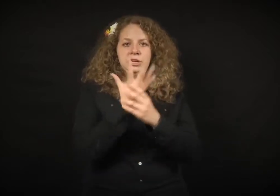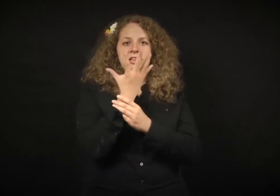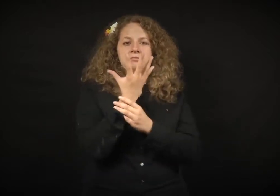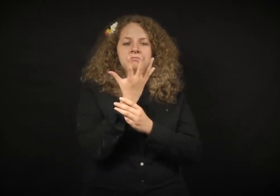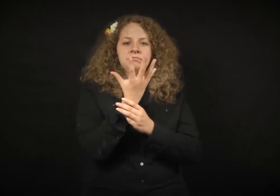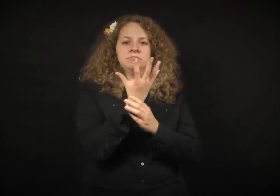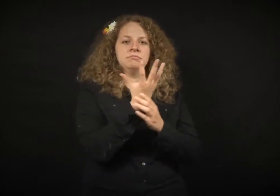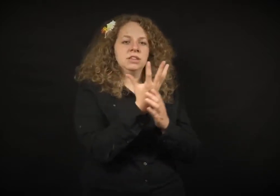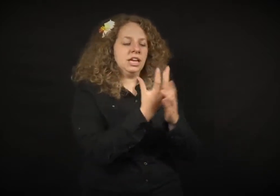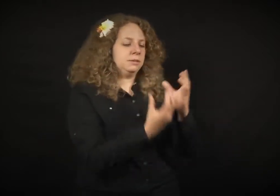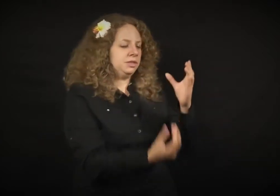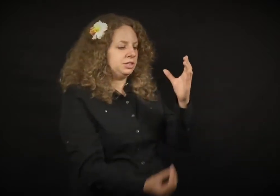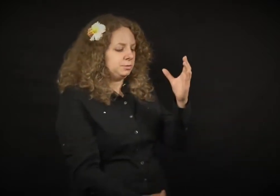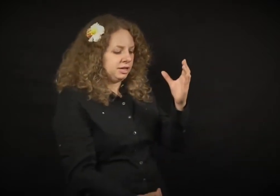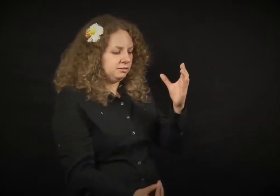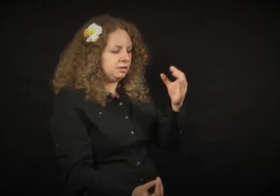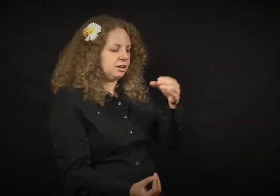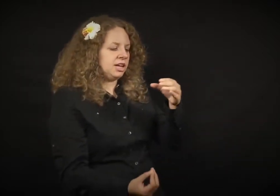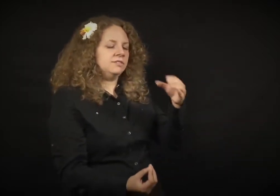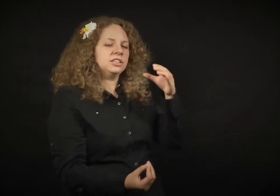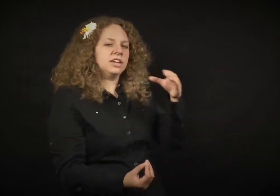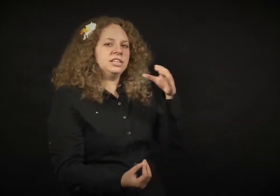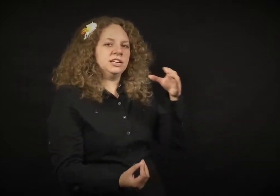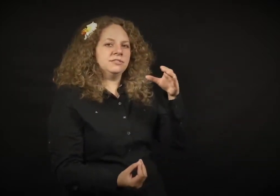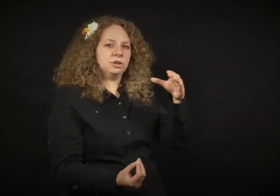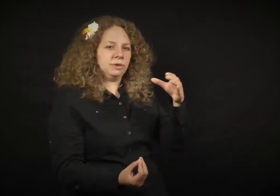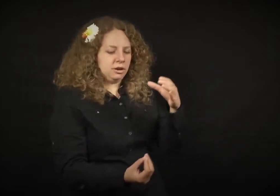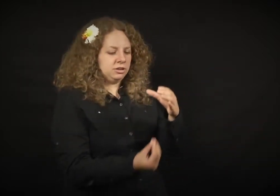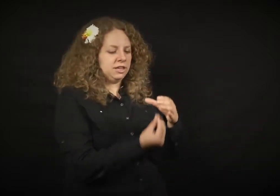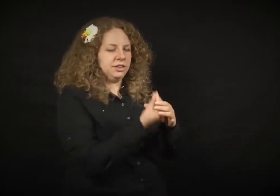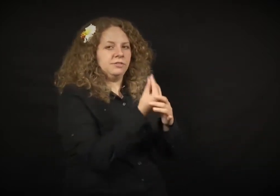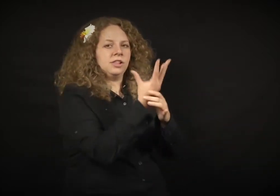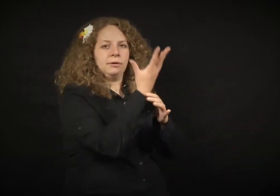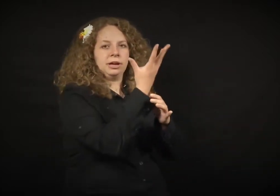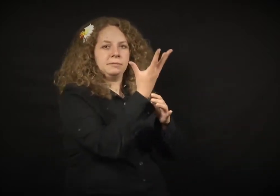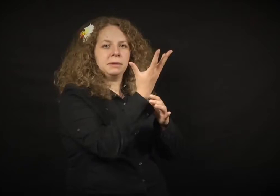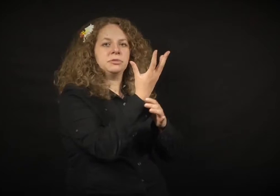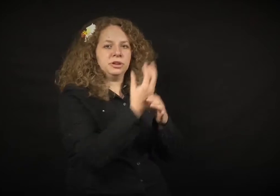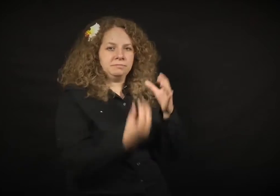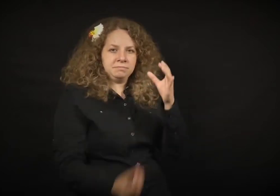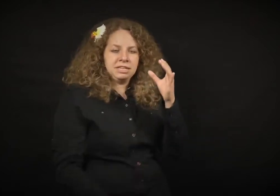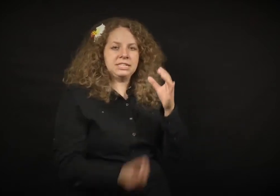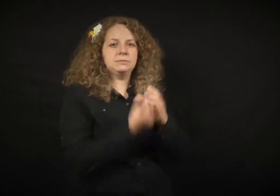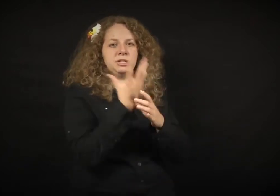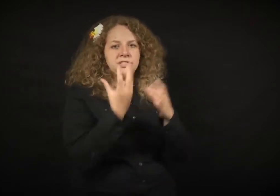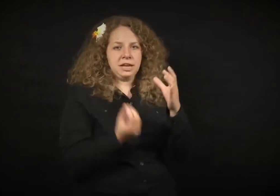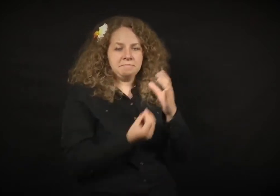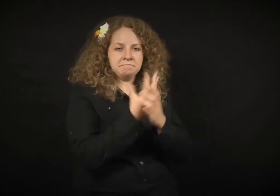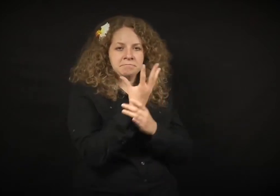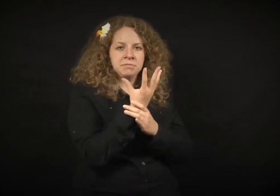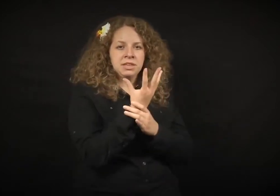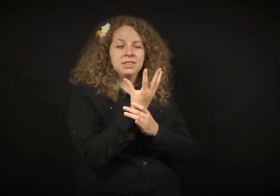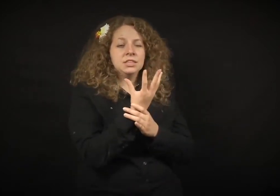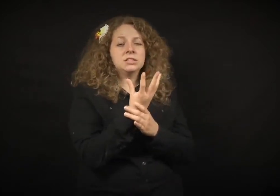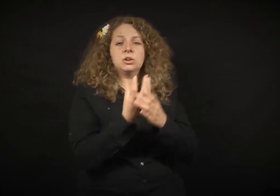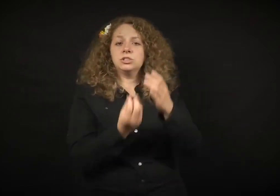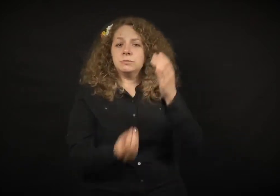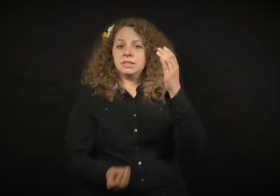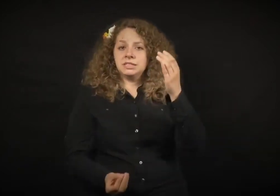spring. It can be this way, kind of like the idea of the ground and then a flower coming up through it. It's springtime. This can also be the